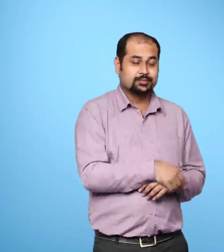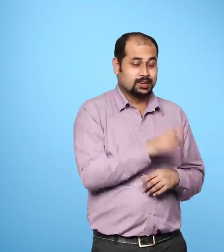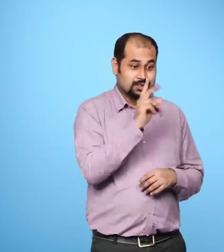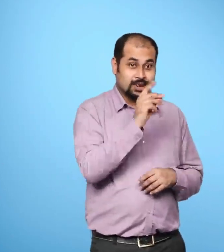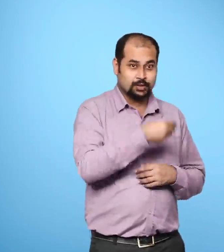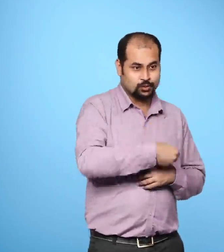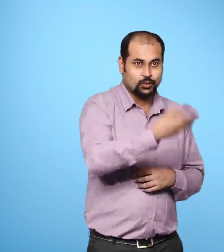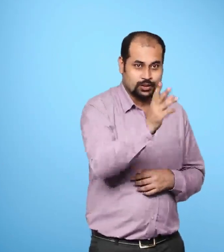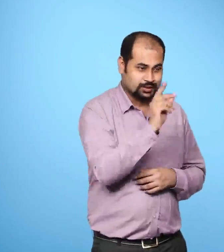Throw, second.